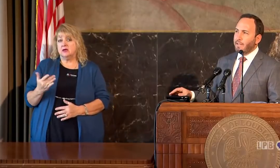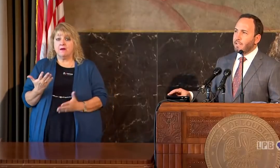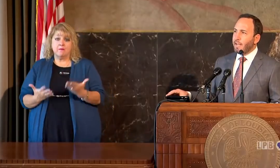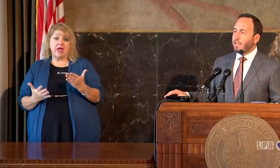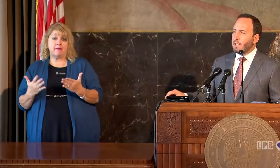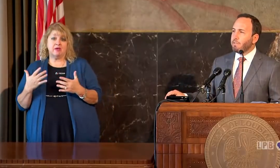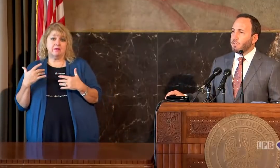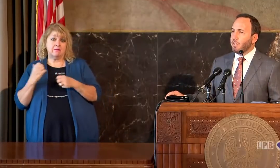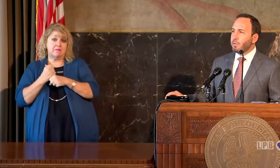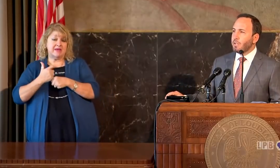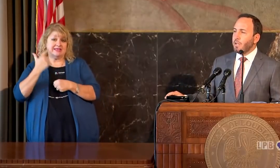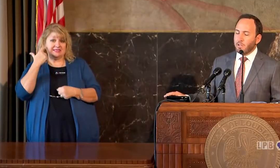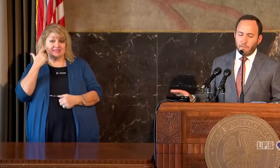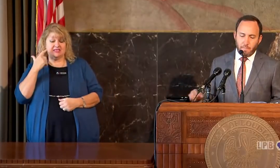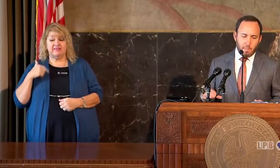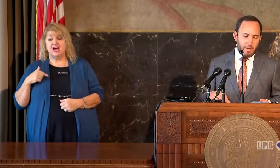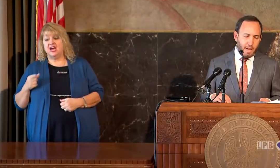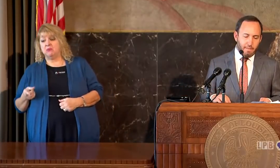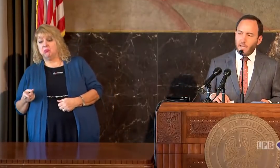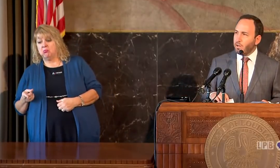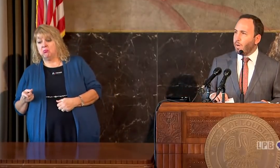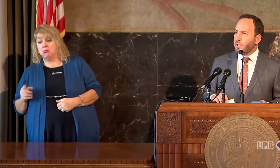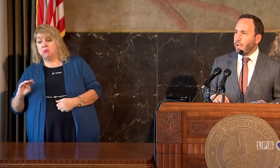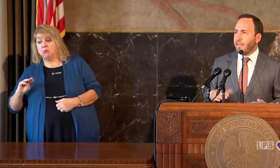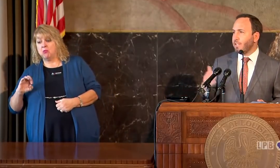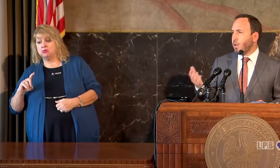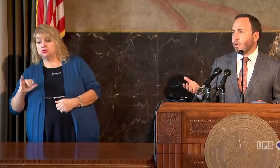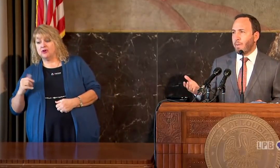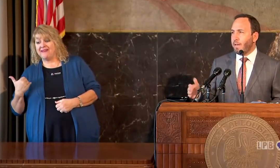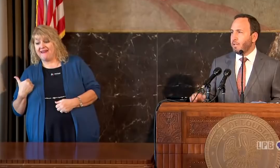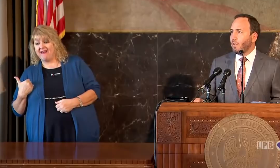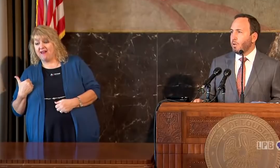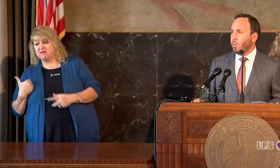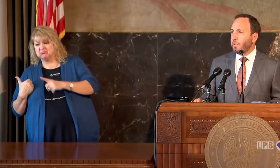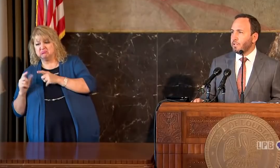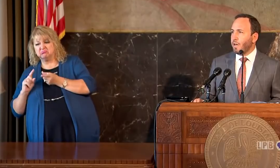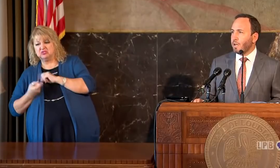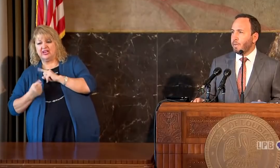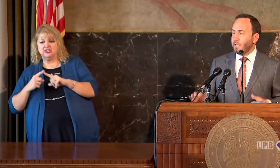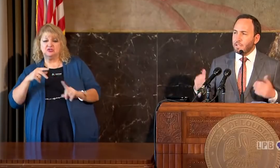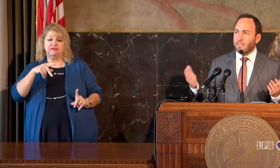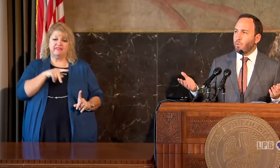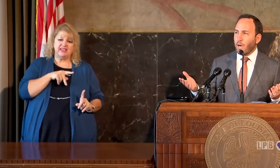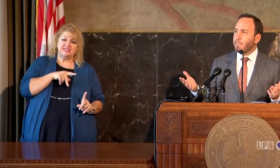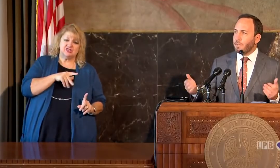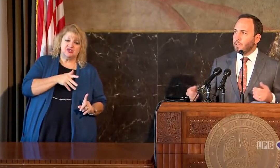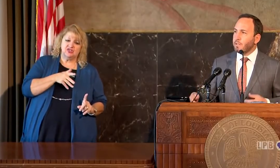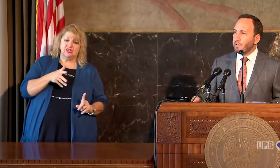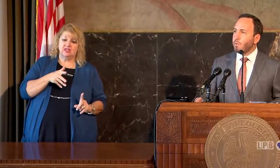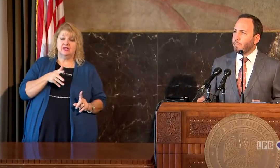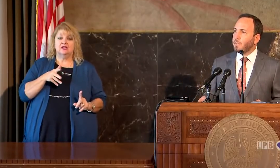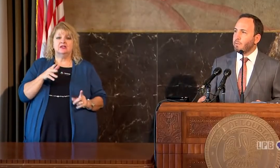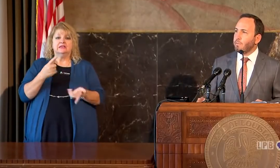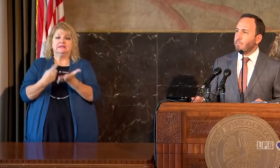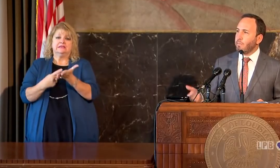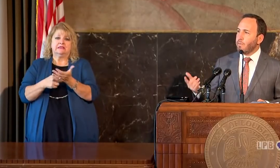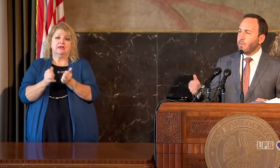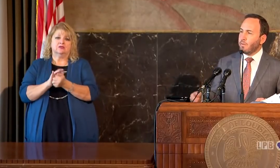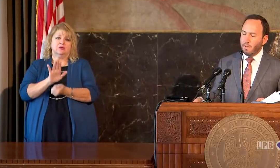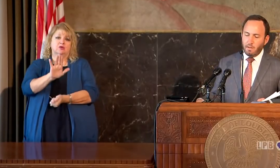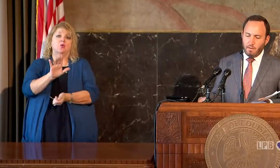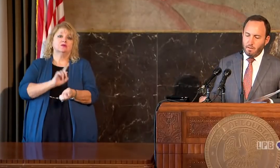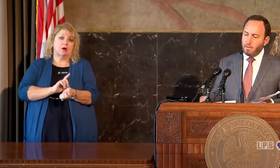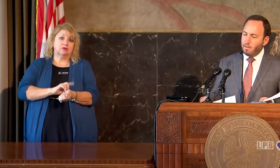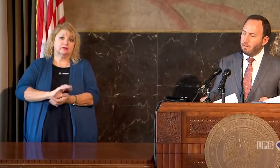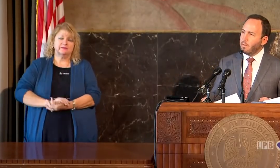you to get a different dose. So for people that have that question, I think talk about it with your doc, but it does give more options, gives more options to people. Just a quick